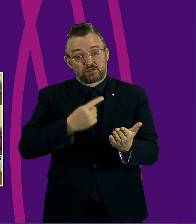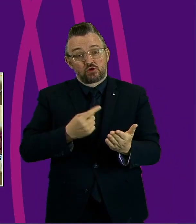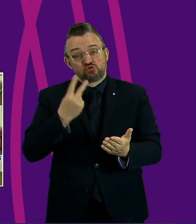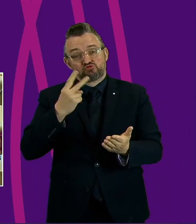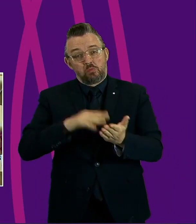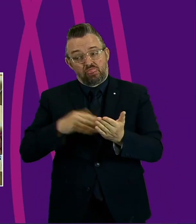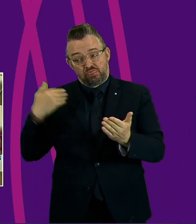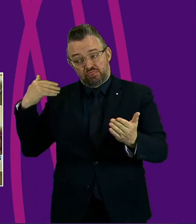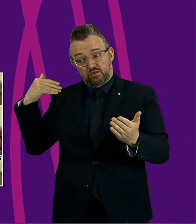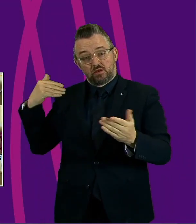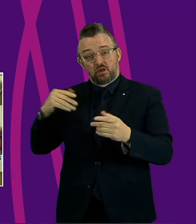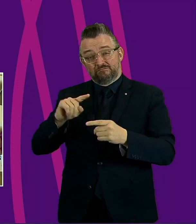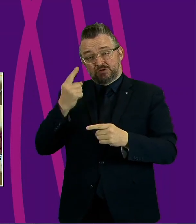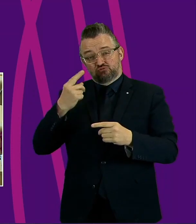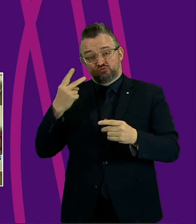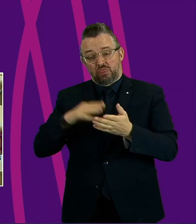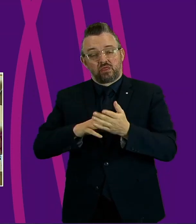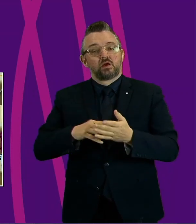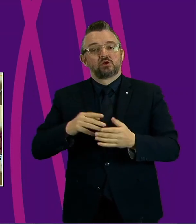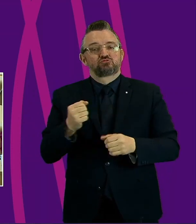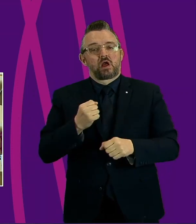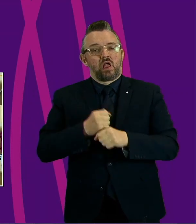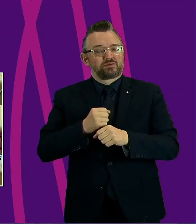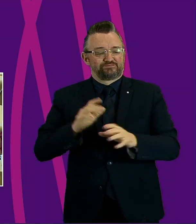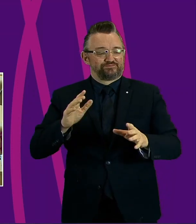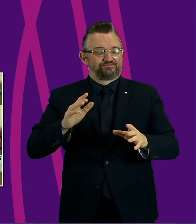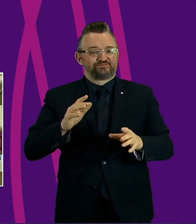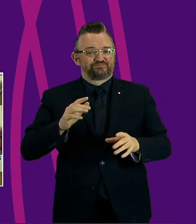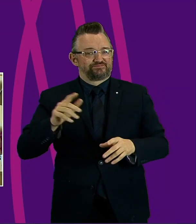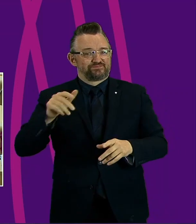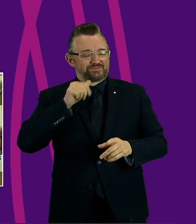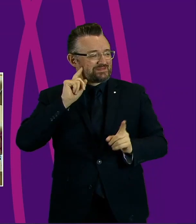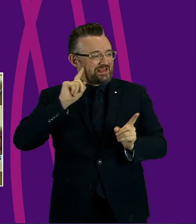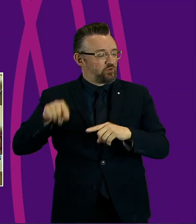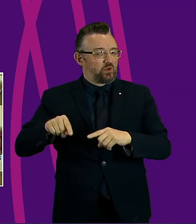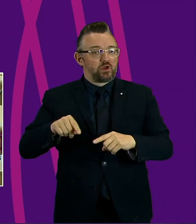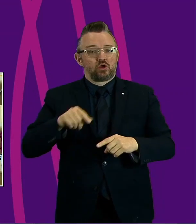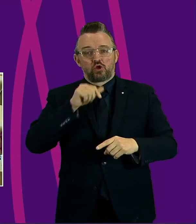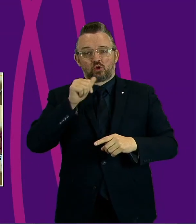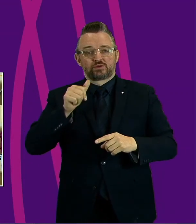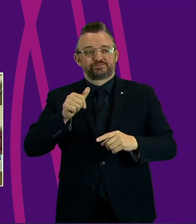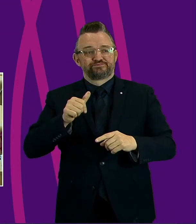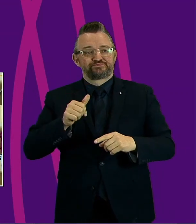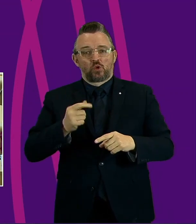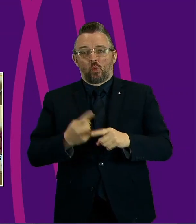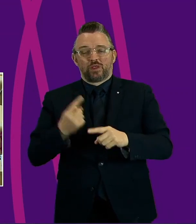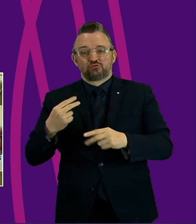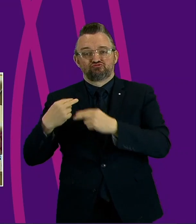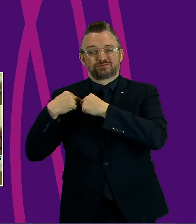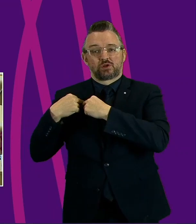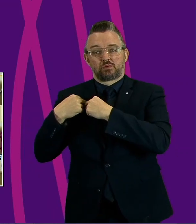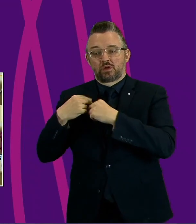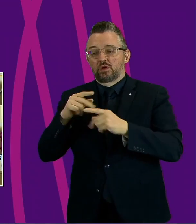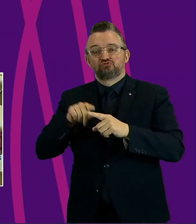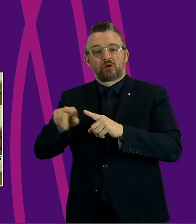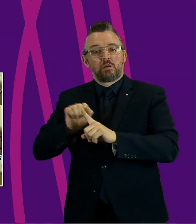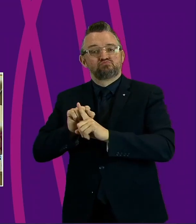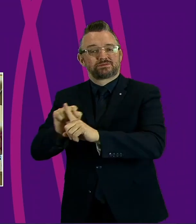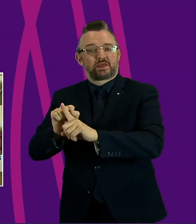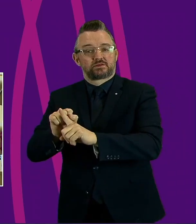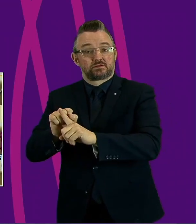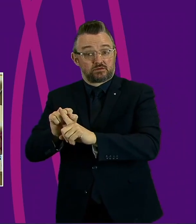the Scottish Government were in denial and were too slow to take responsibility for protecting care home residents.